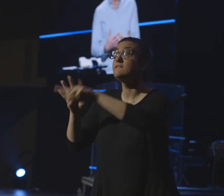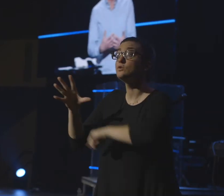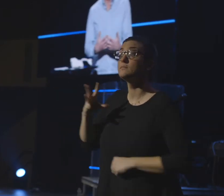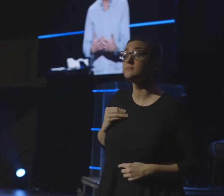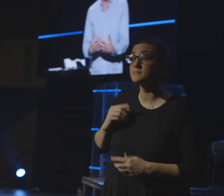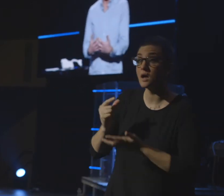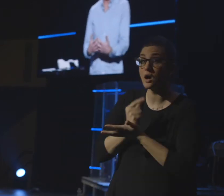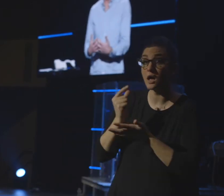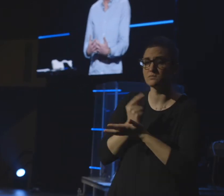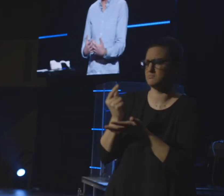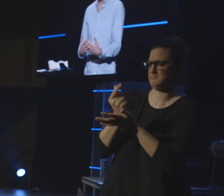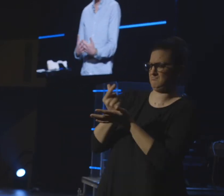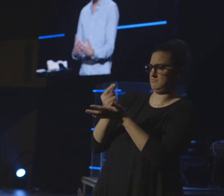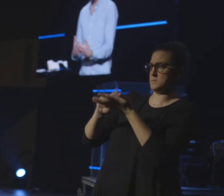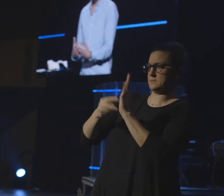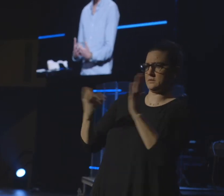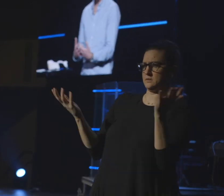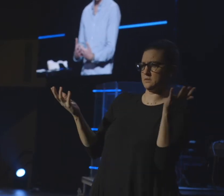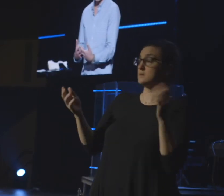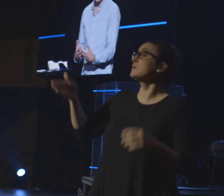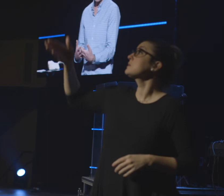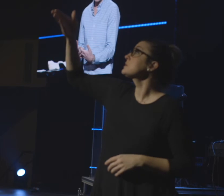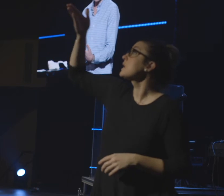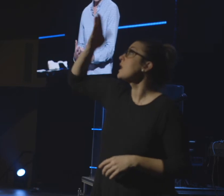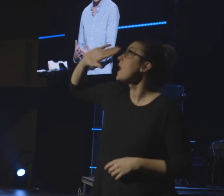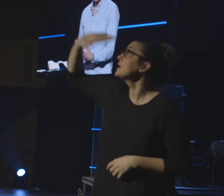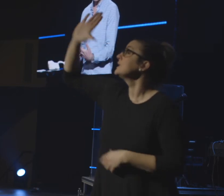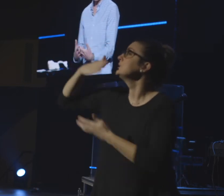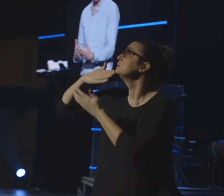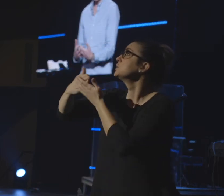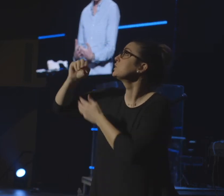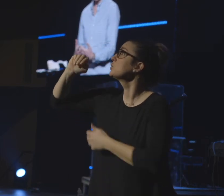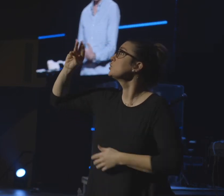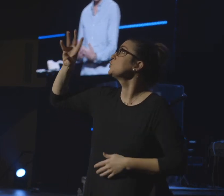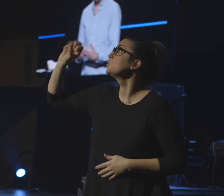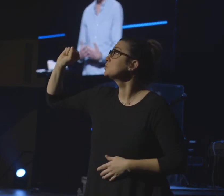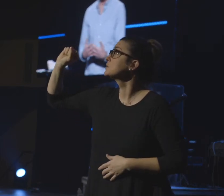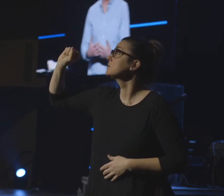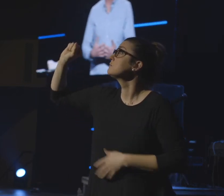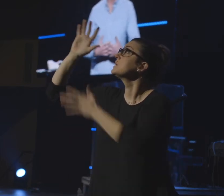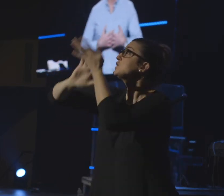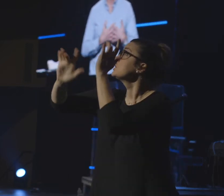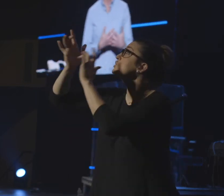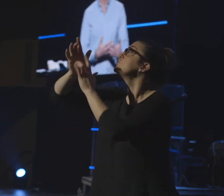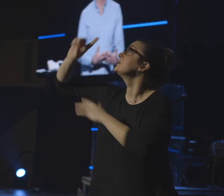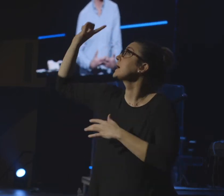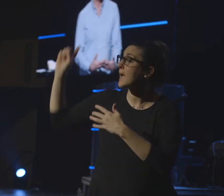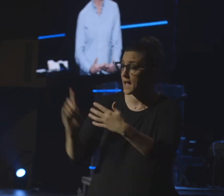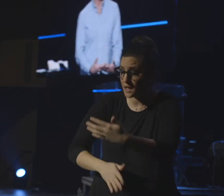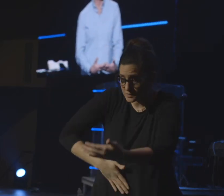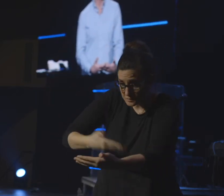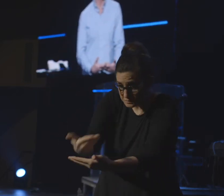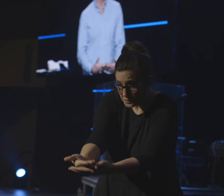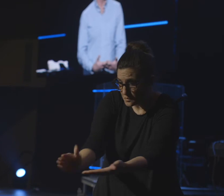news that God parachuted into this world in the life and death and resurrection of his son Jesus to bring a message that revolutionizes